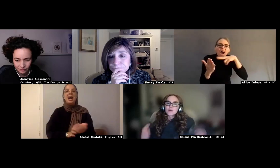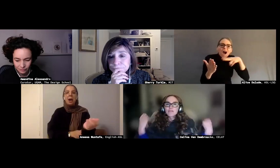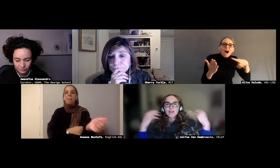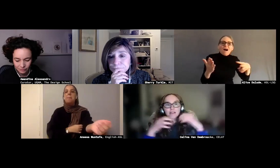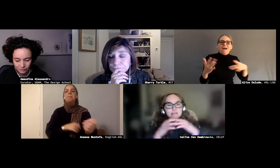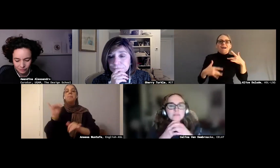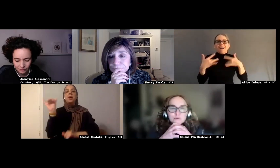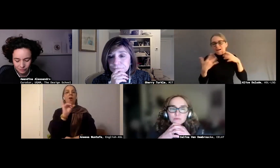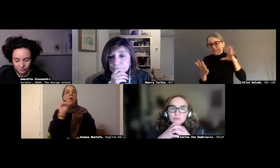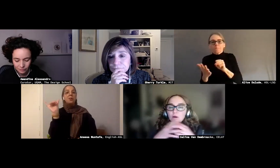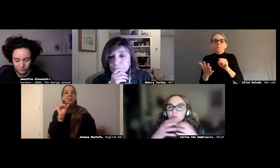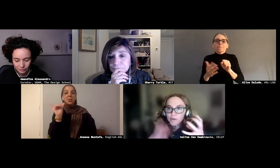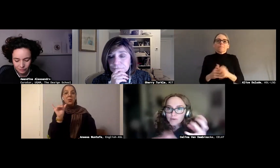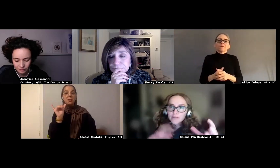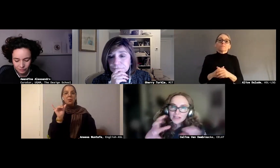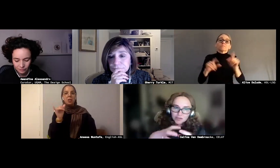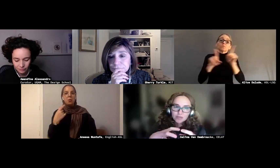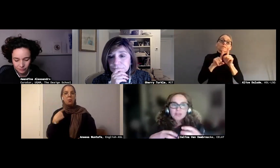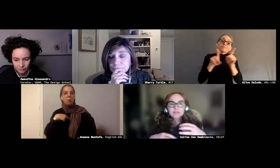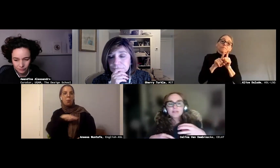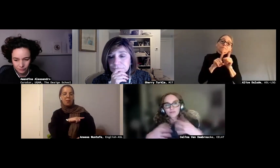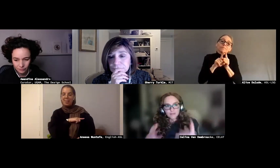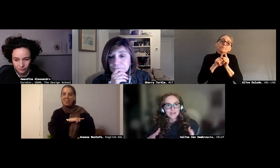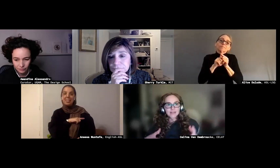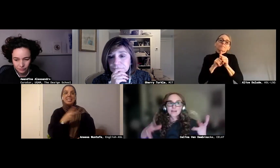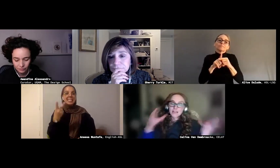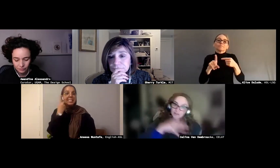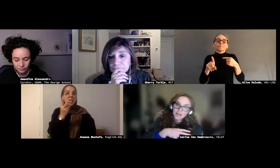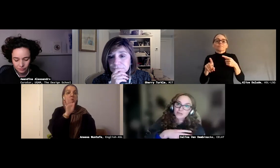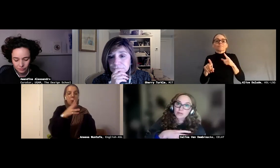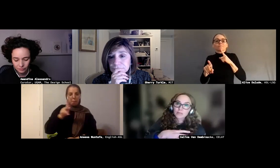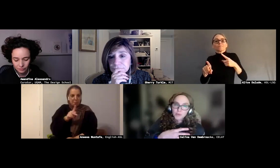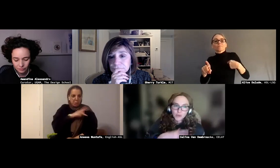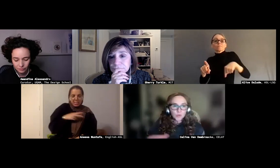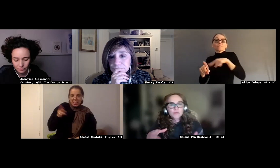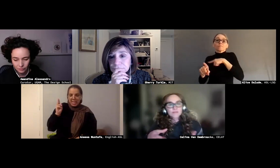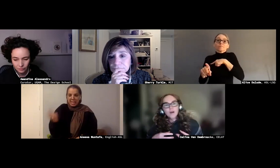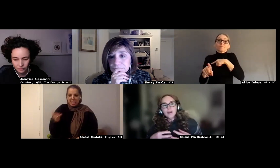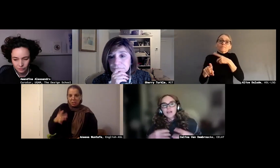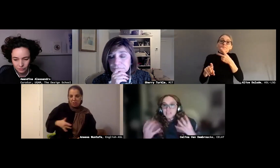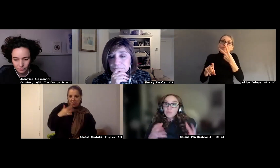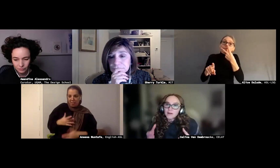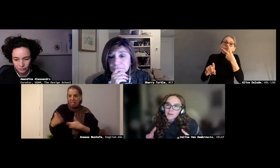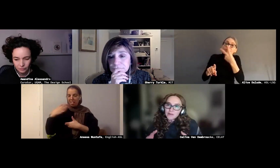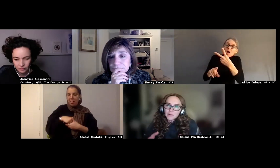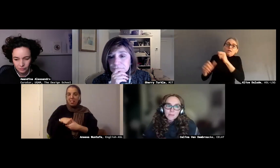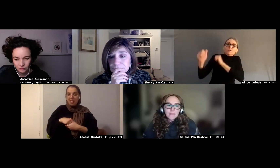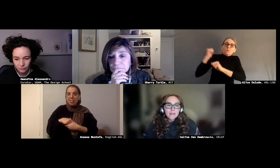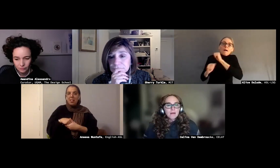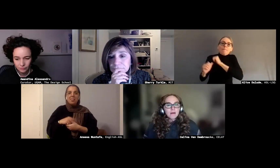to have access to how personal histories or feelings and intellectual parcours shape one